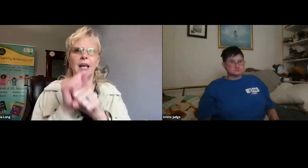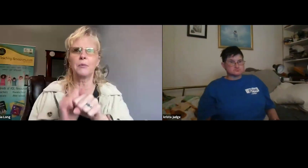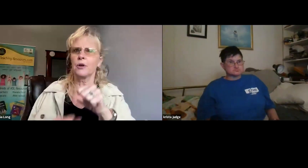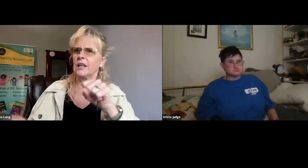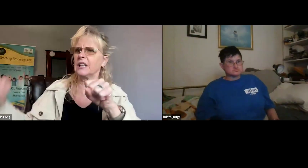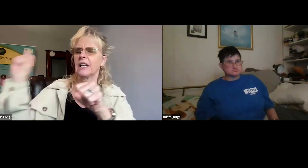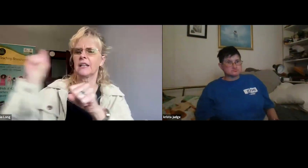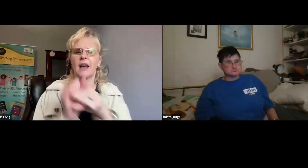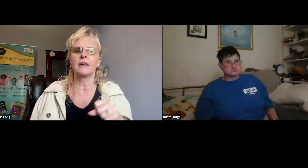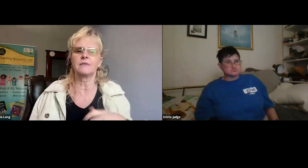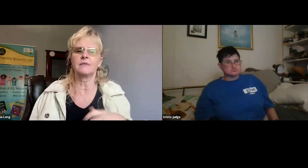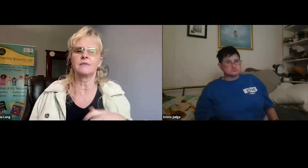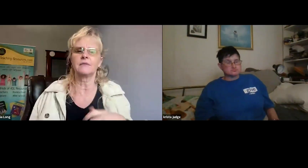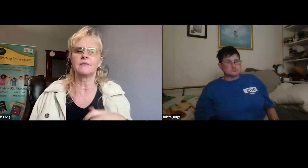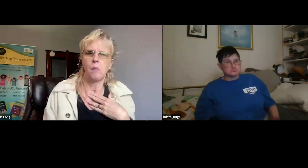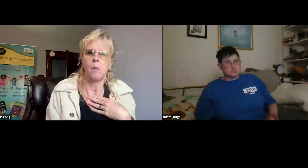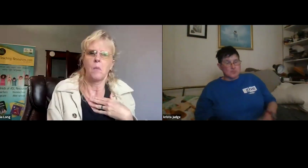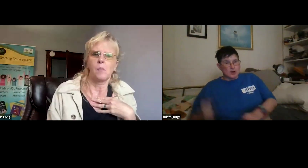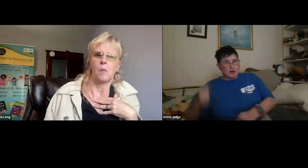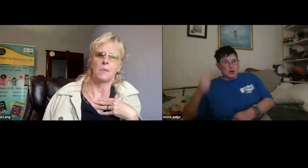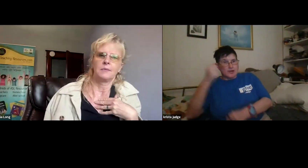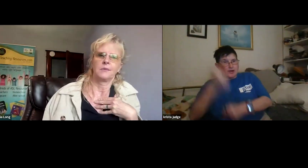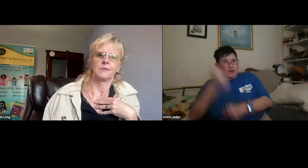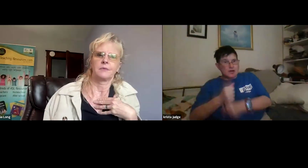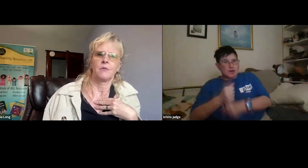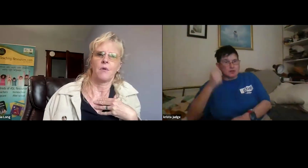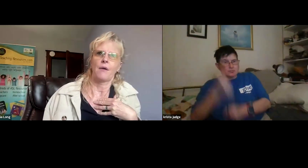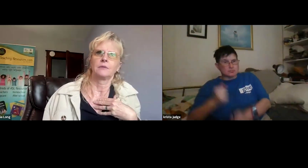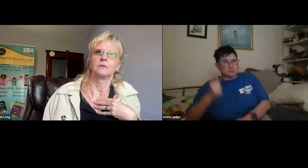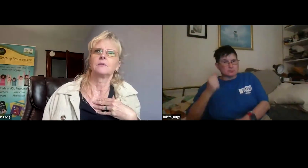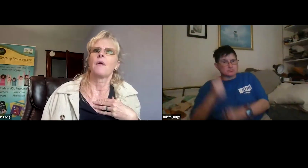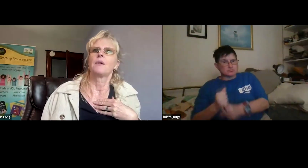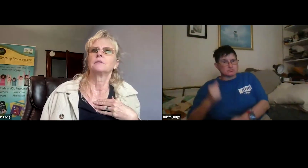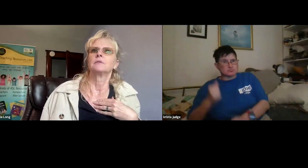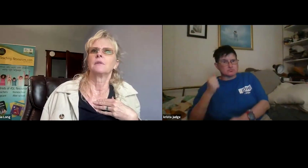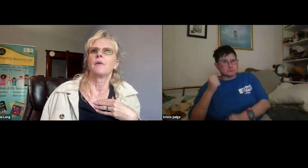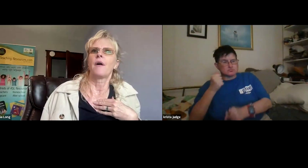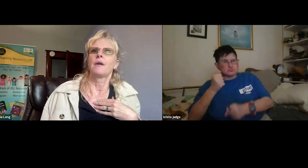just keep laboring it like that. Go ahead. Like this?